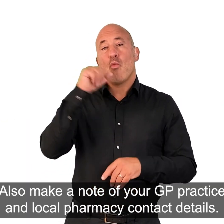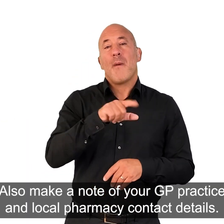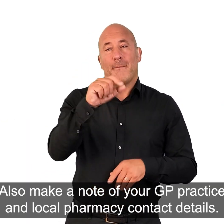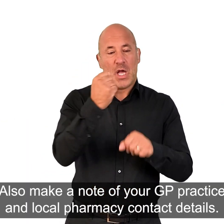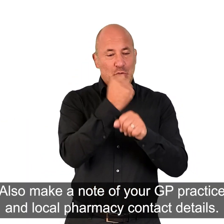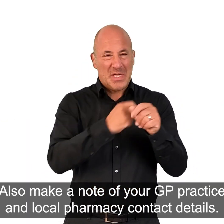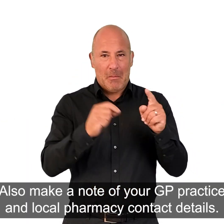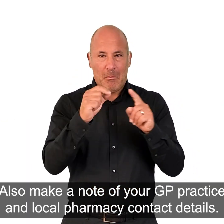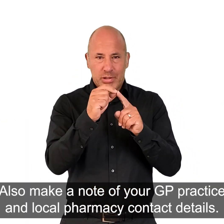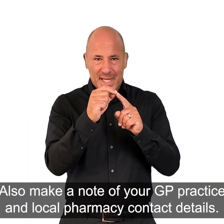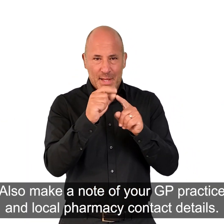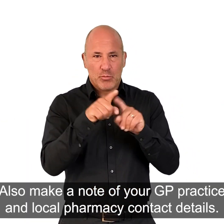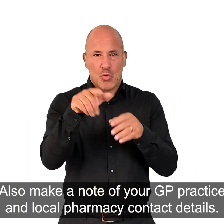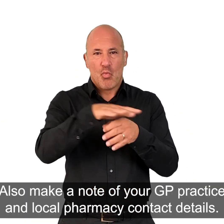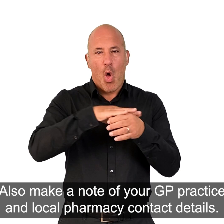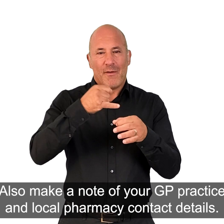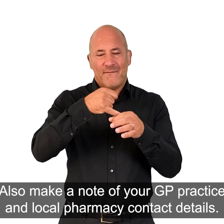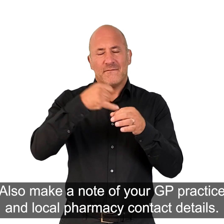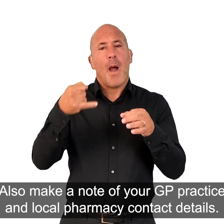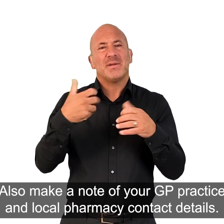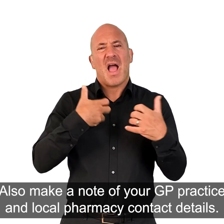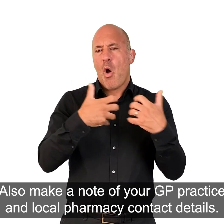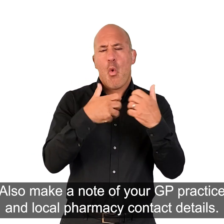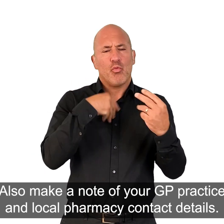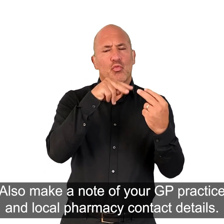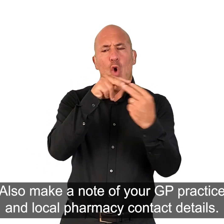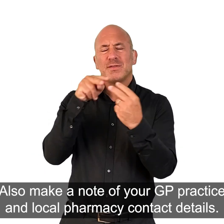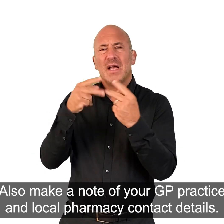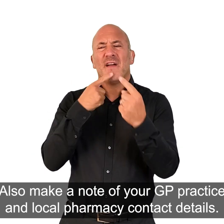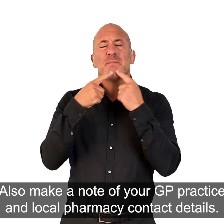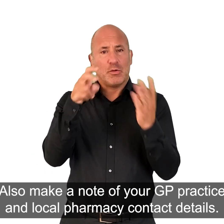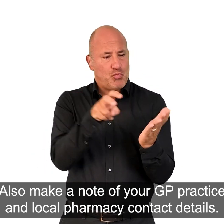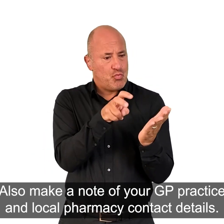Also make a note of your GP practice and local pharmacy contact details.